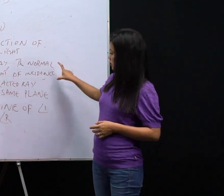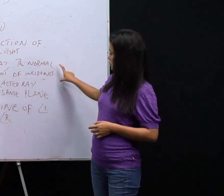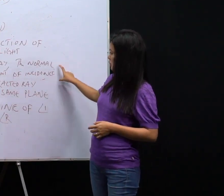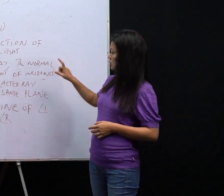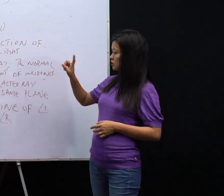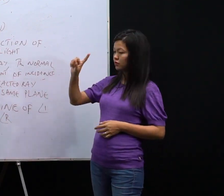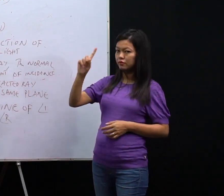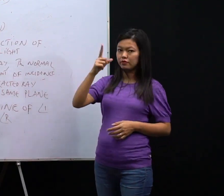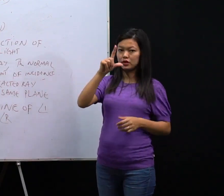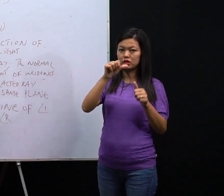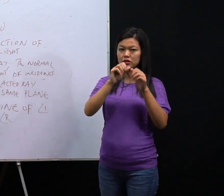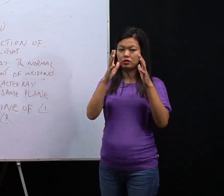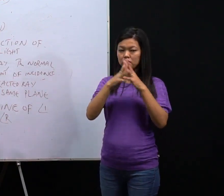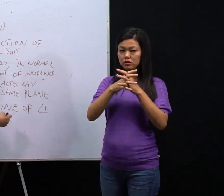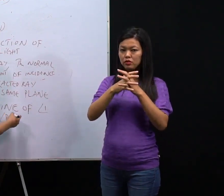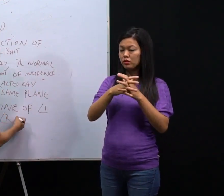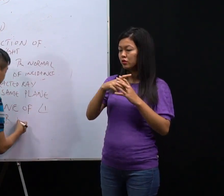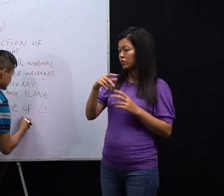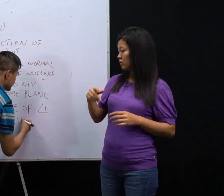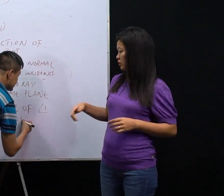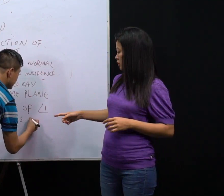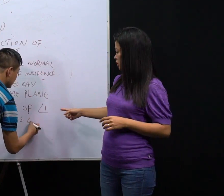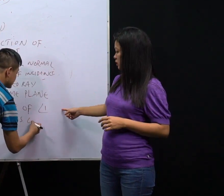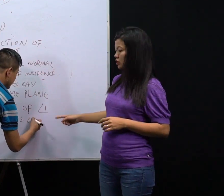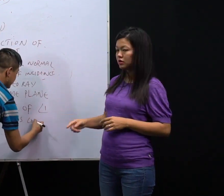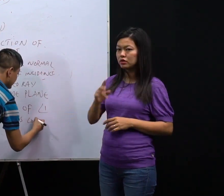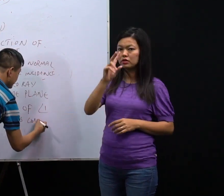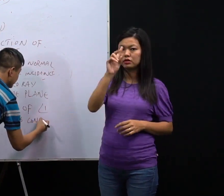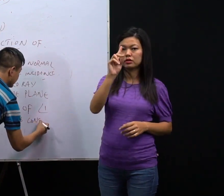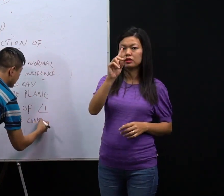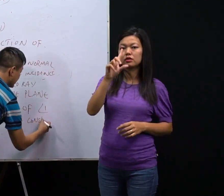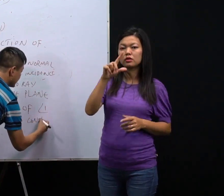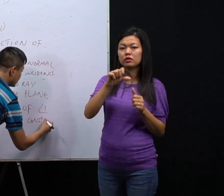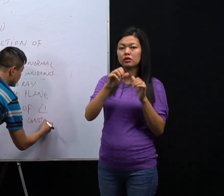refraction is constant. Okay, is constant.